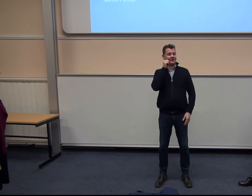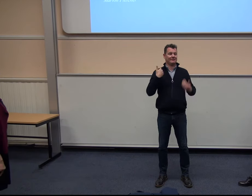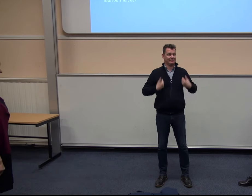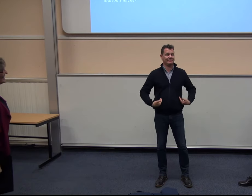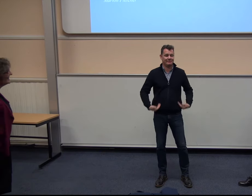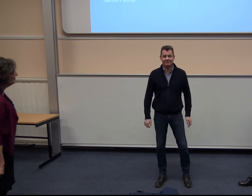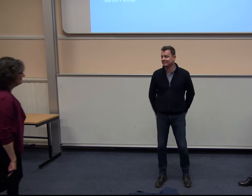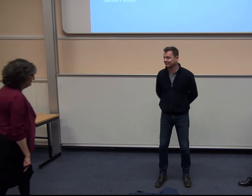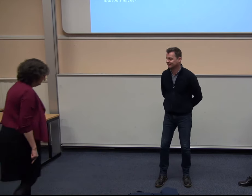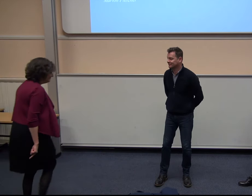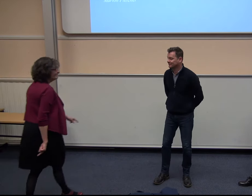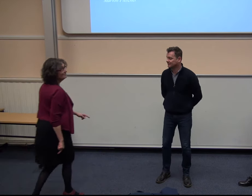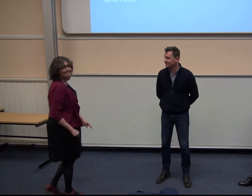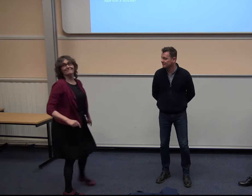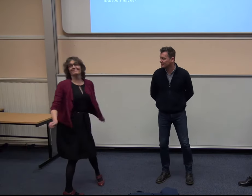Andy. Andy.